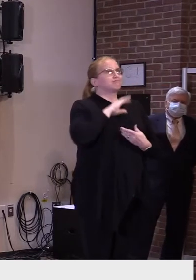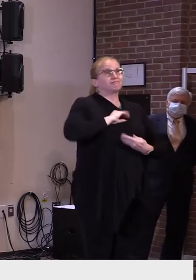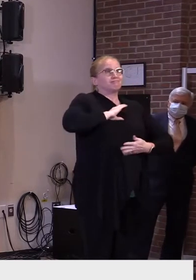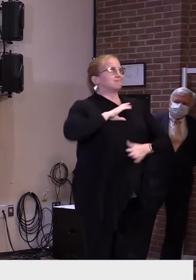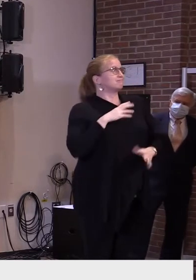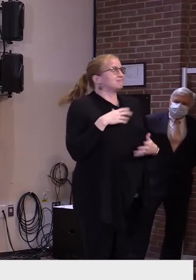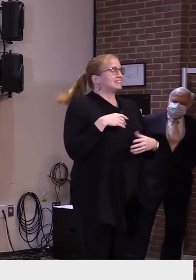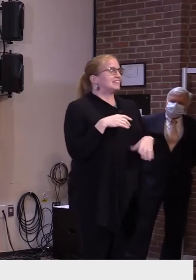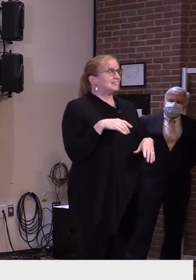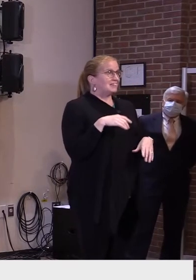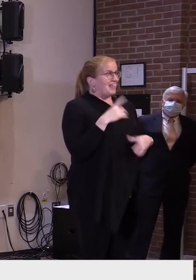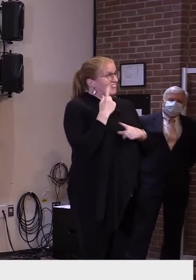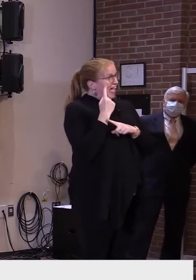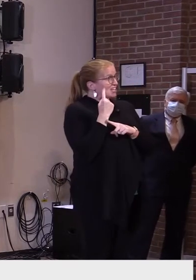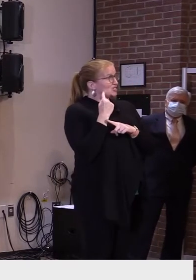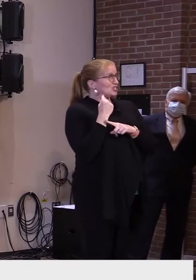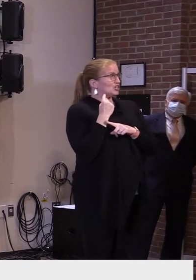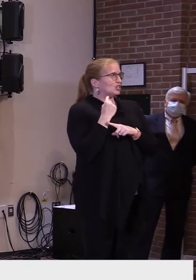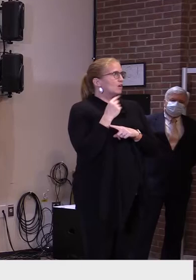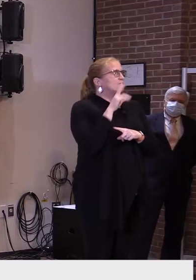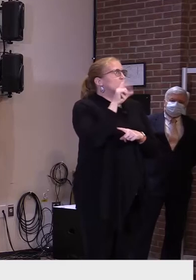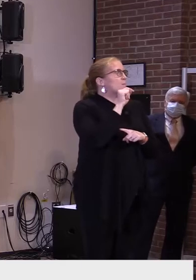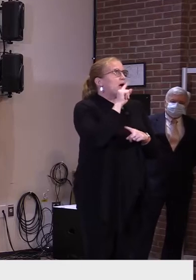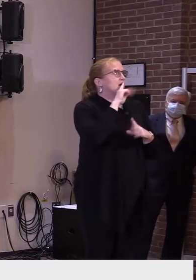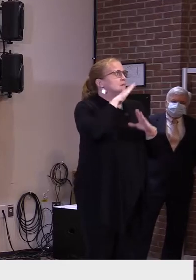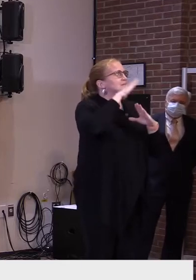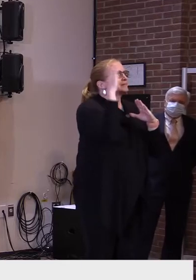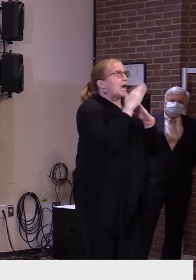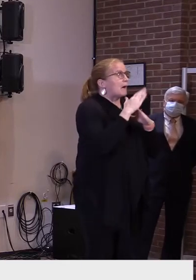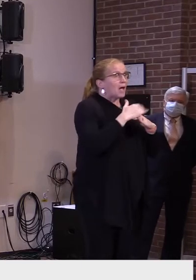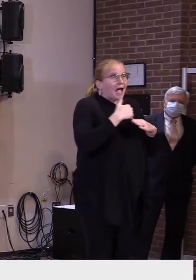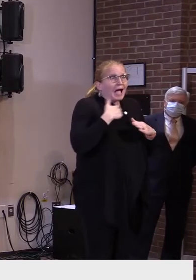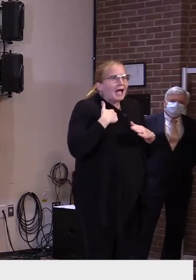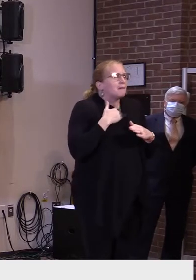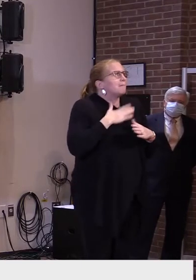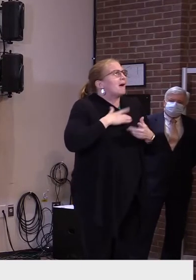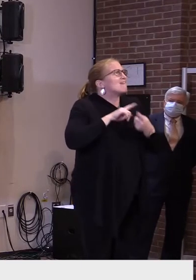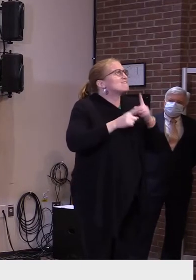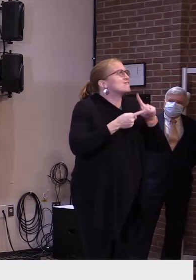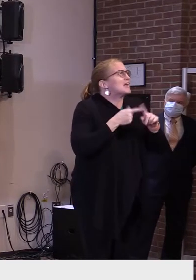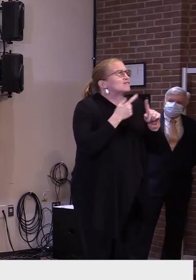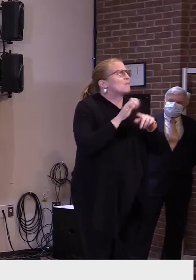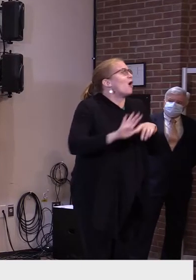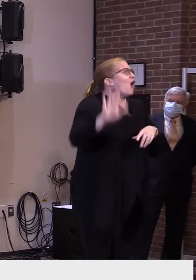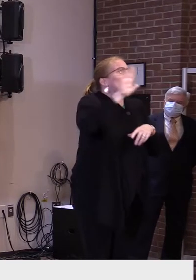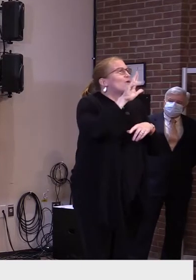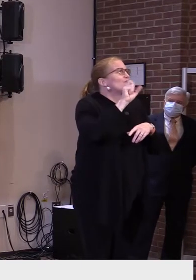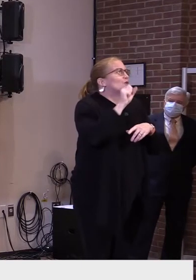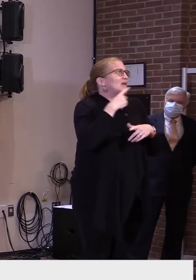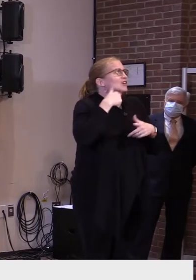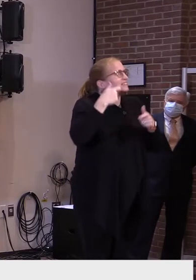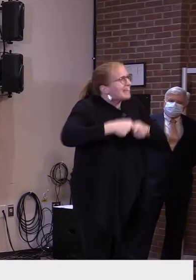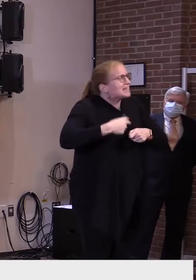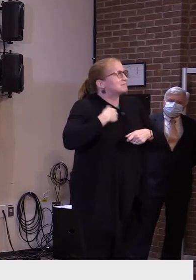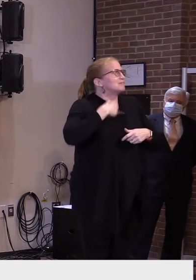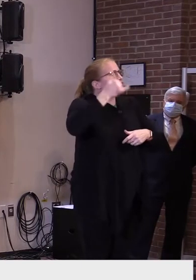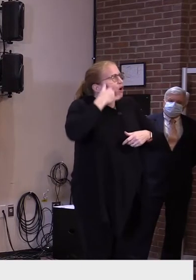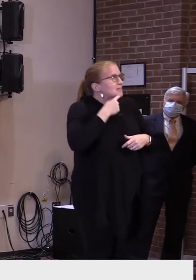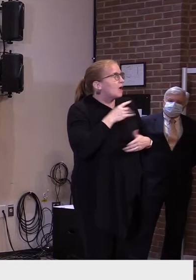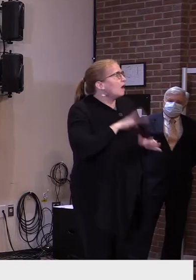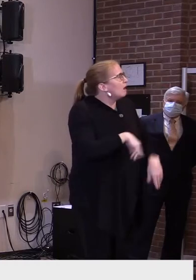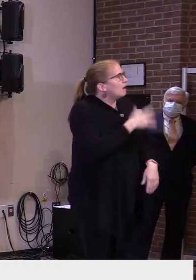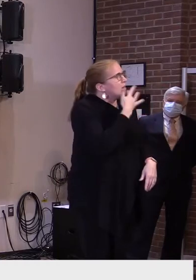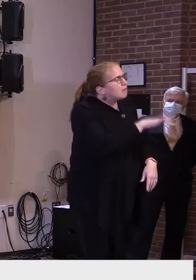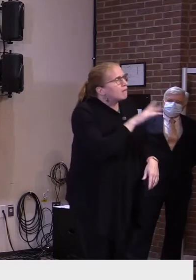the nation. I would get calls and texts from my friends all over the country saying, boy, I wish I was living in Vermont. Now, when you look at